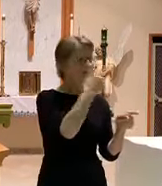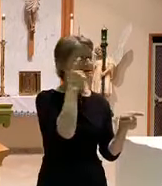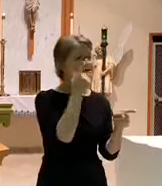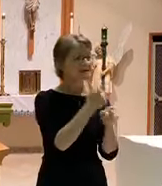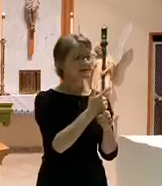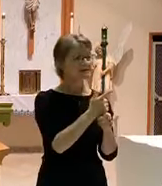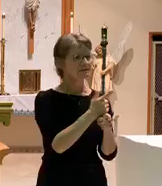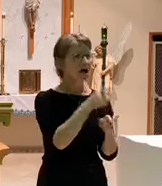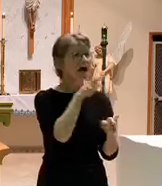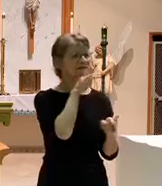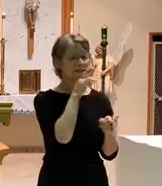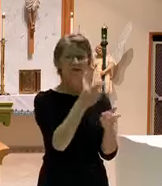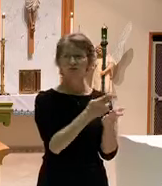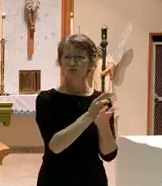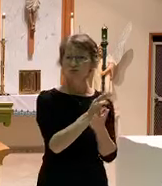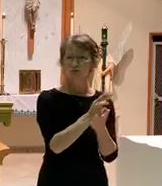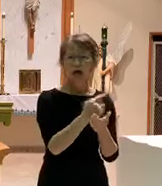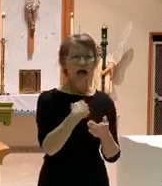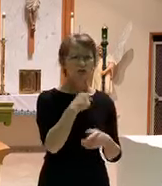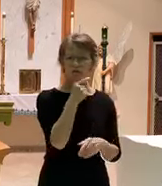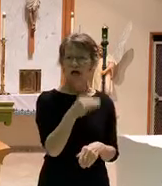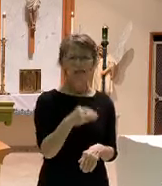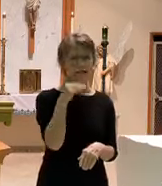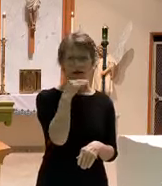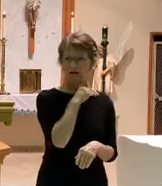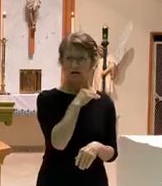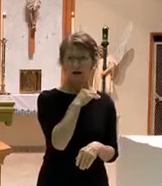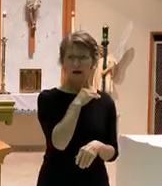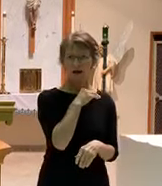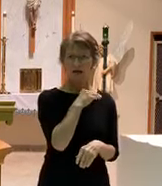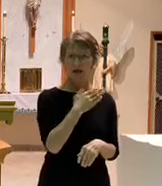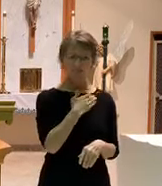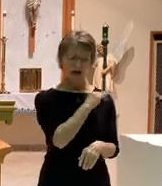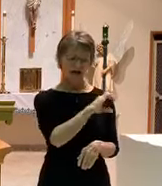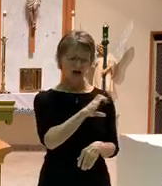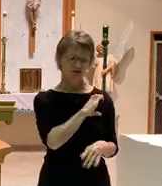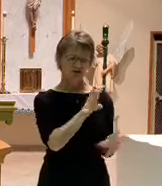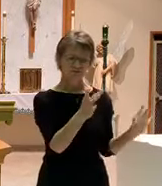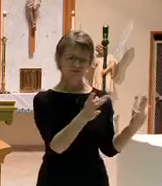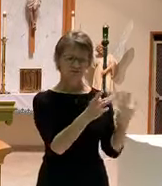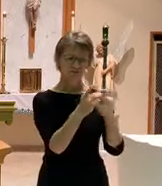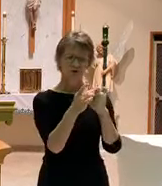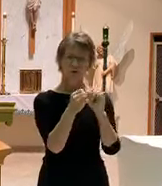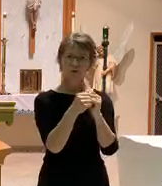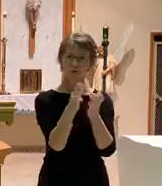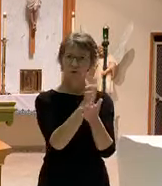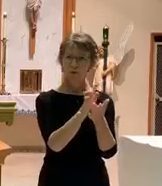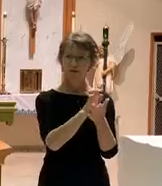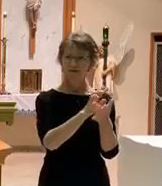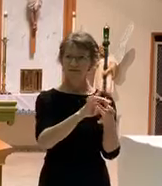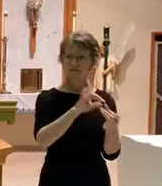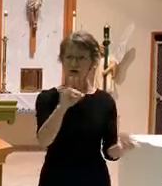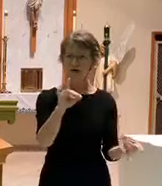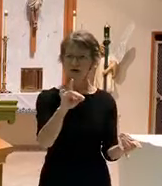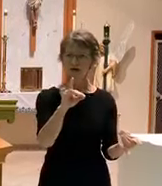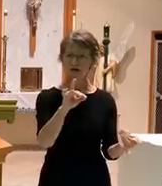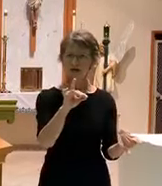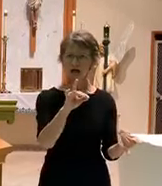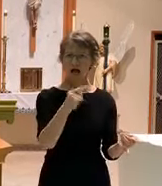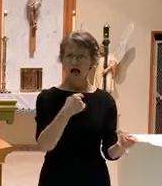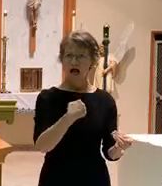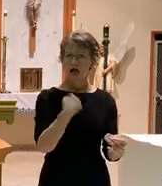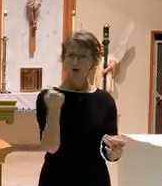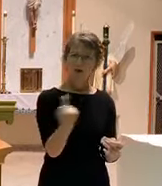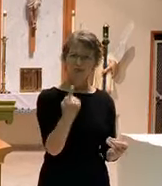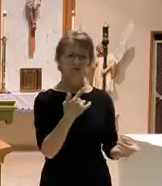I do not lie. My conscience joins with the Holy Spirit in bearing me witness that I have great sorrow and